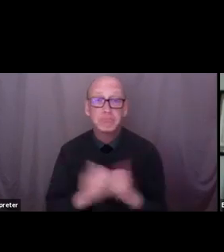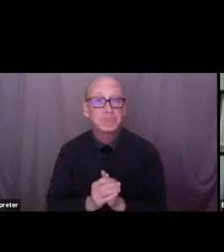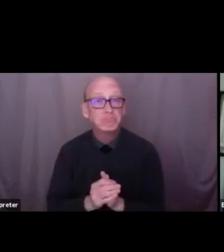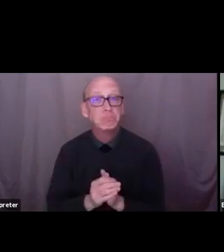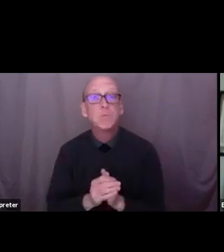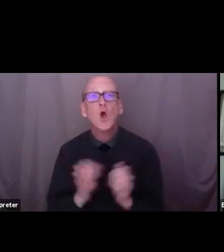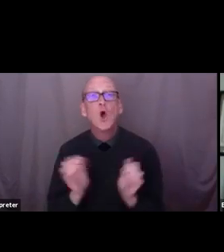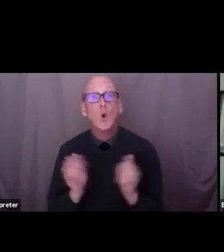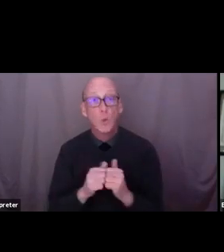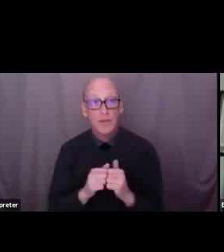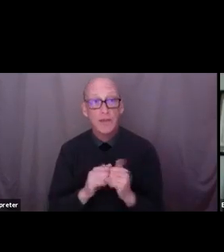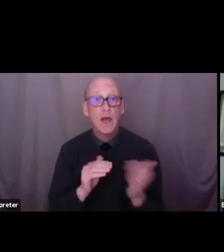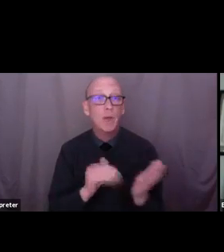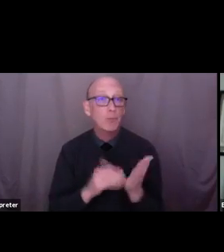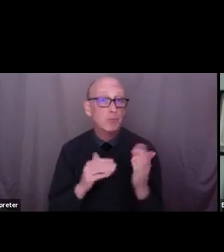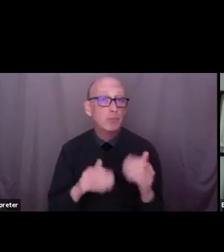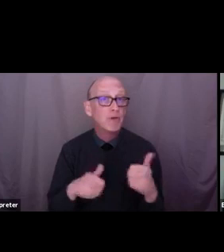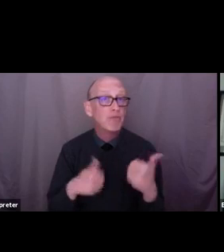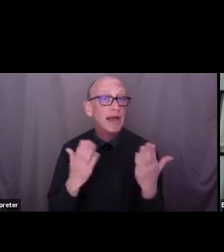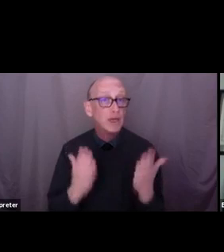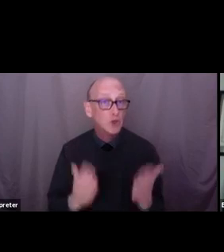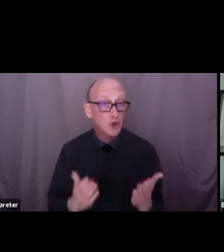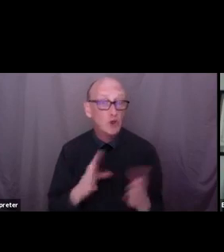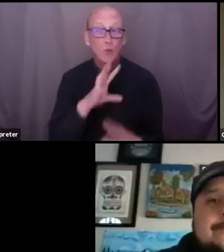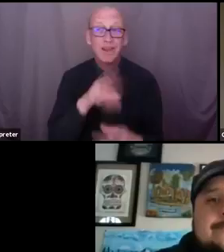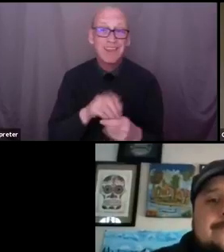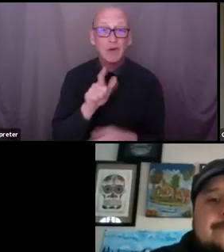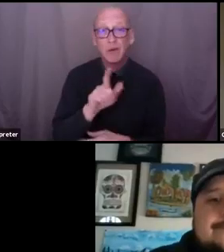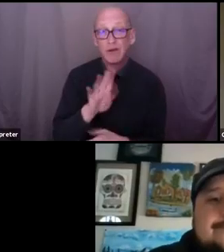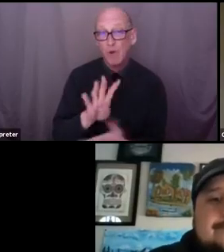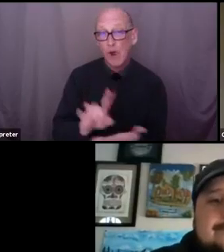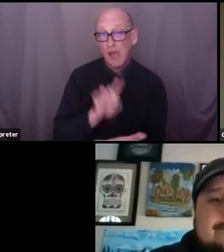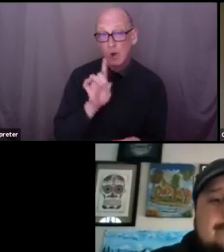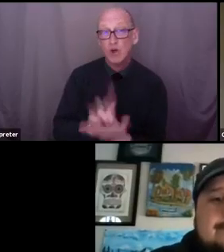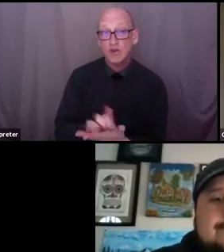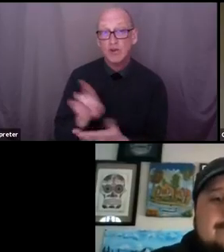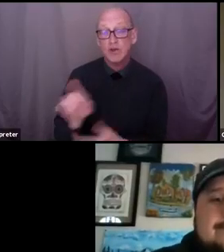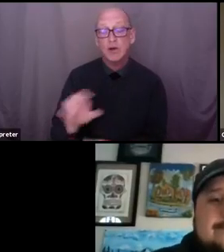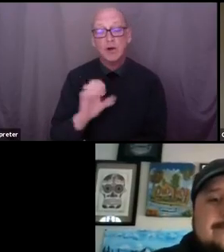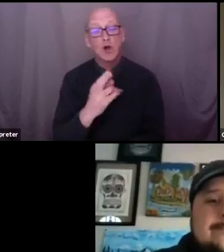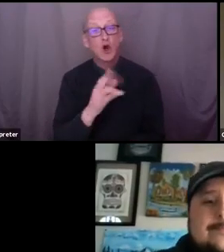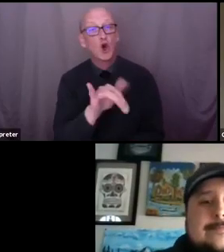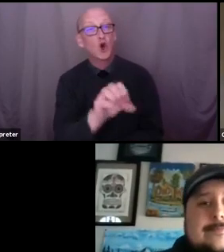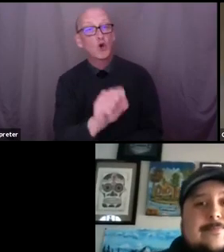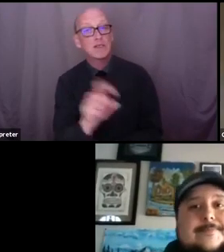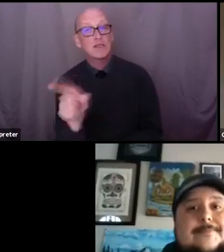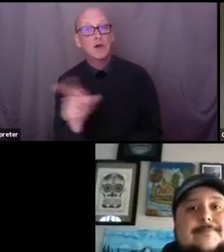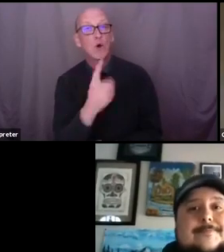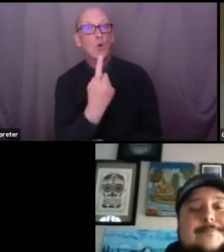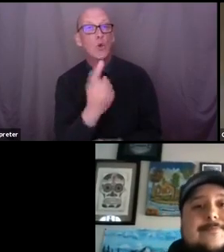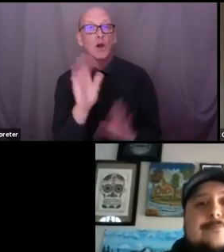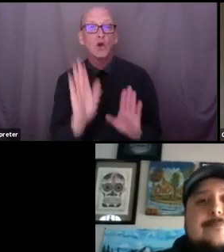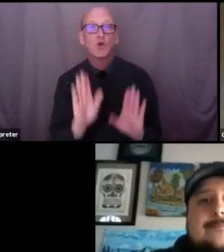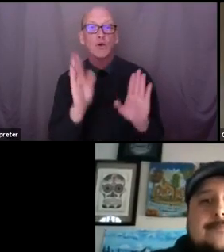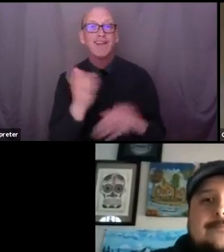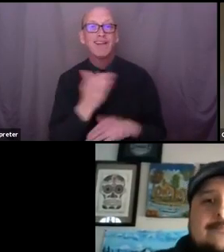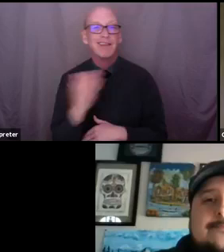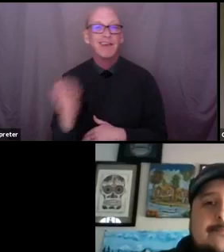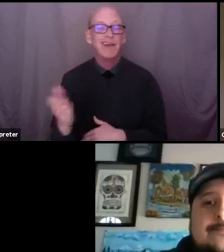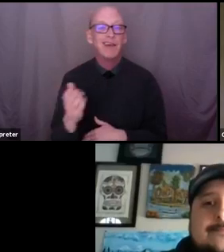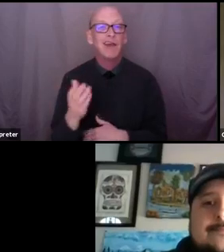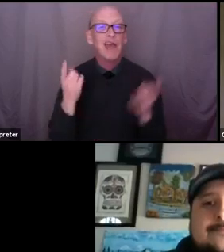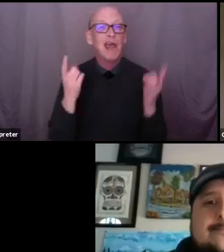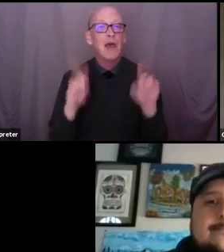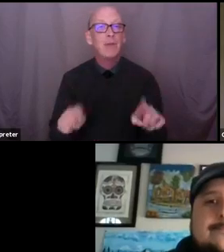with a provider within 24 hours. And one of the great things that has happened is that,